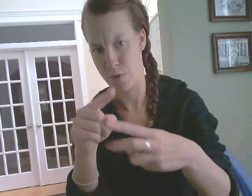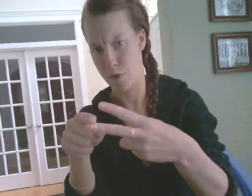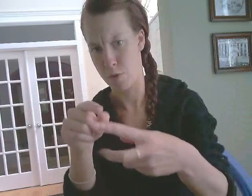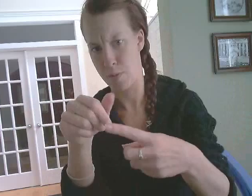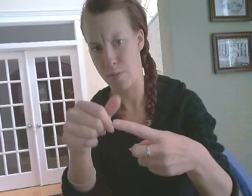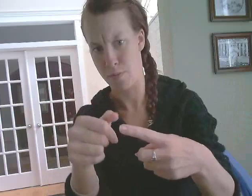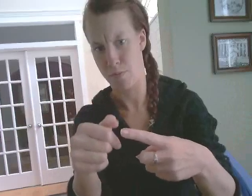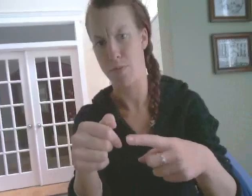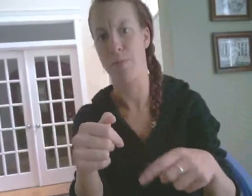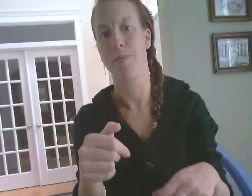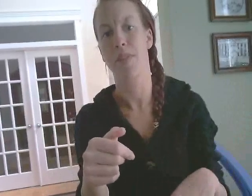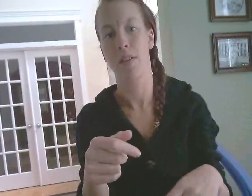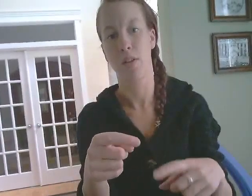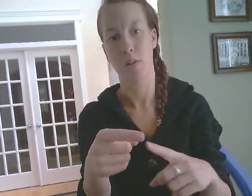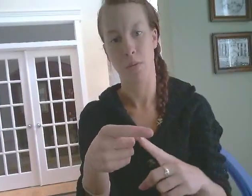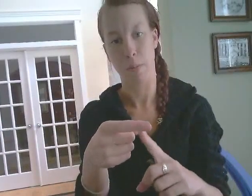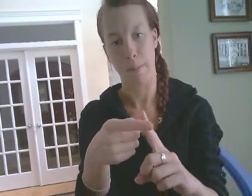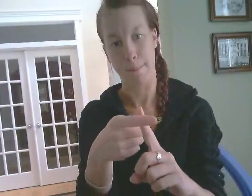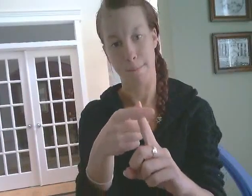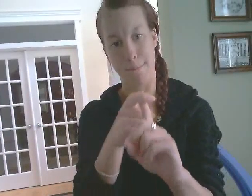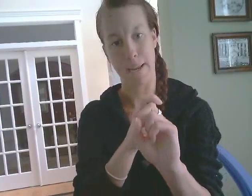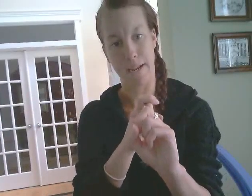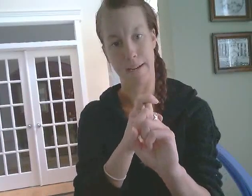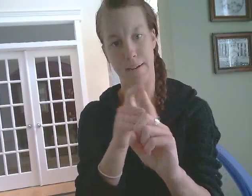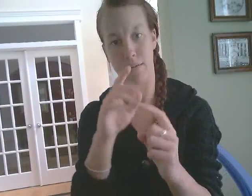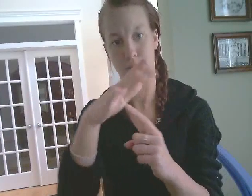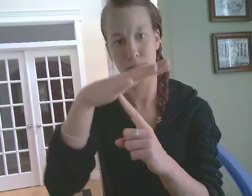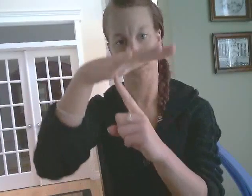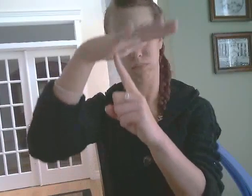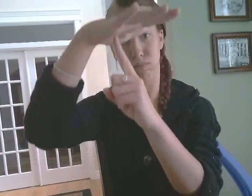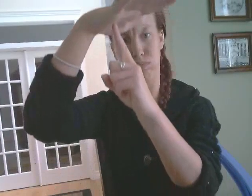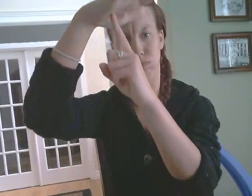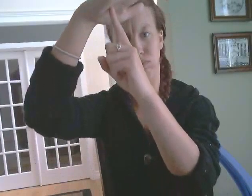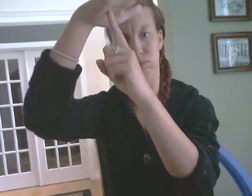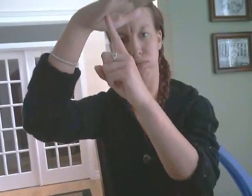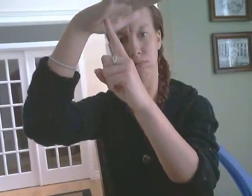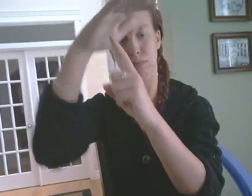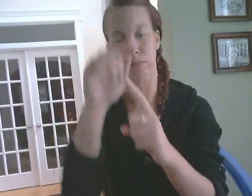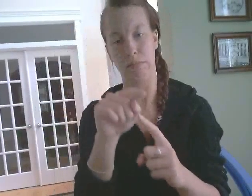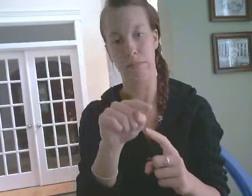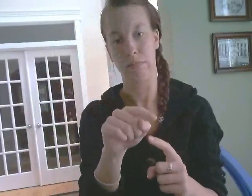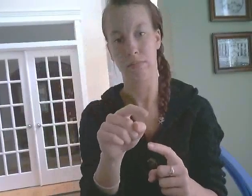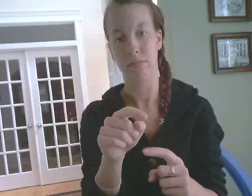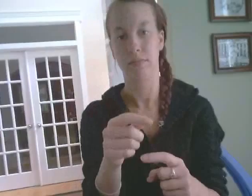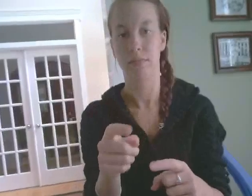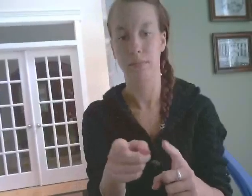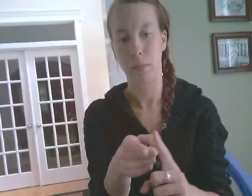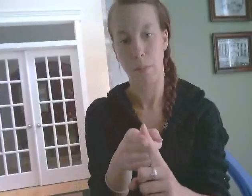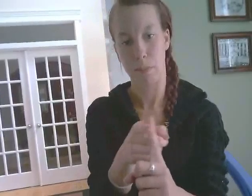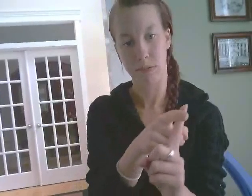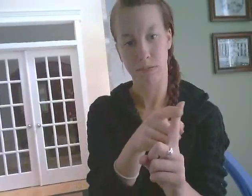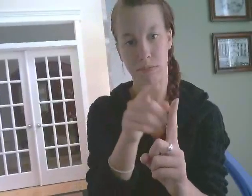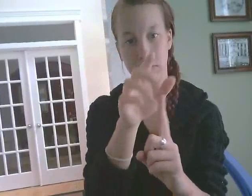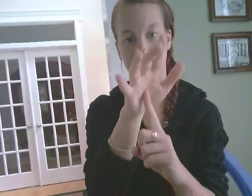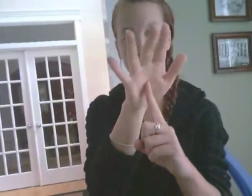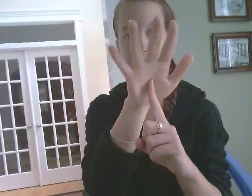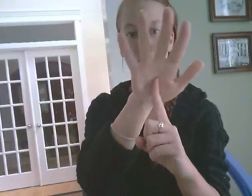When I push the stick to the left, the helicopter will tilt left. When I push the stick to the right, the helicopter will